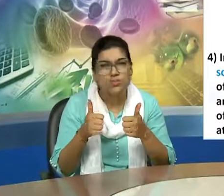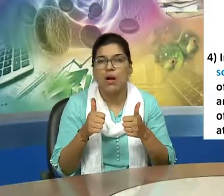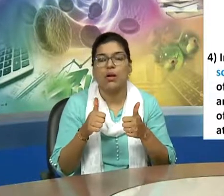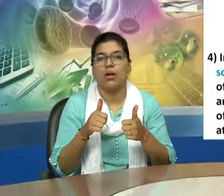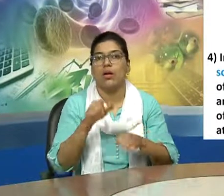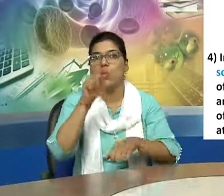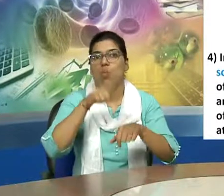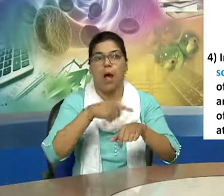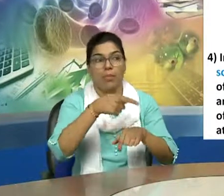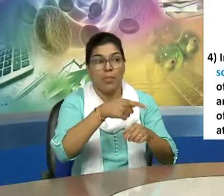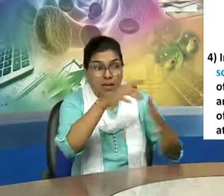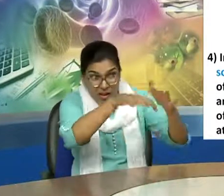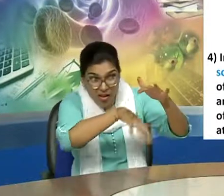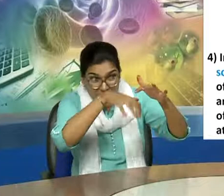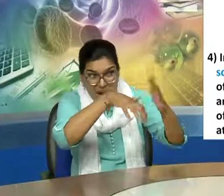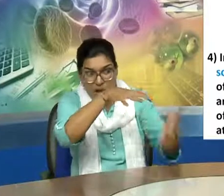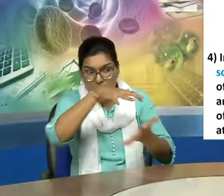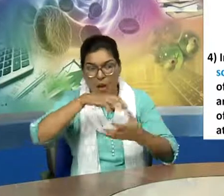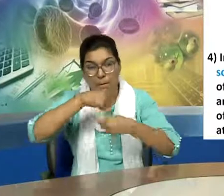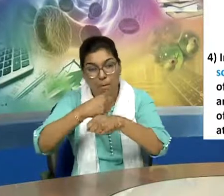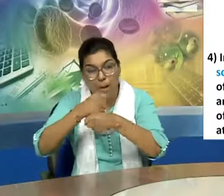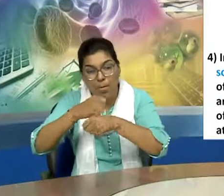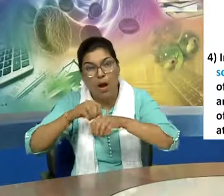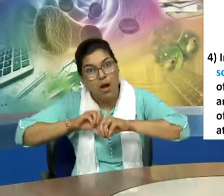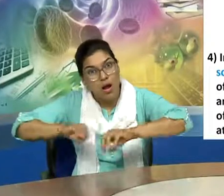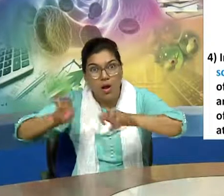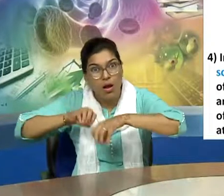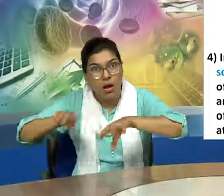some way or the other leads to